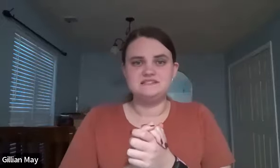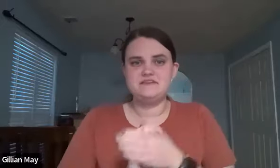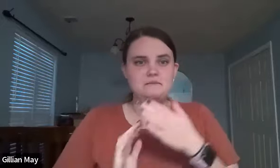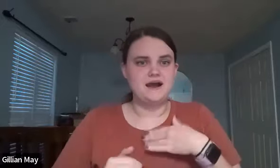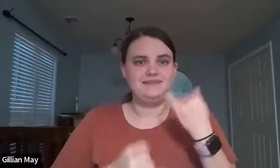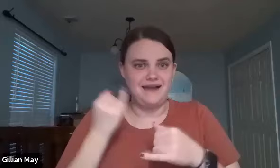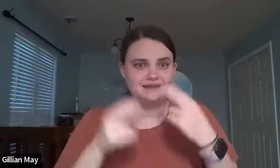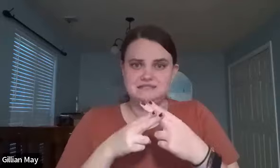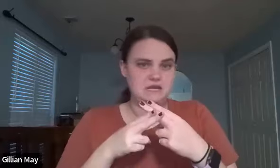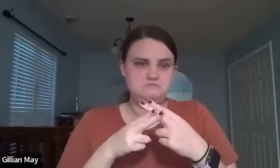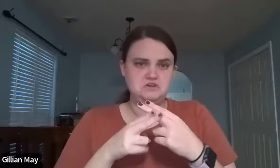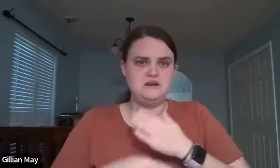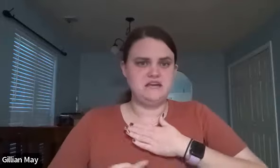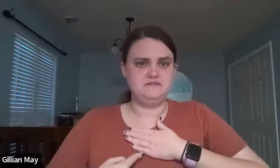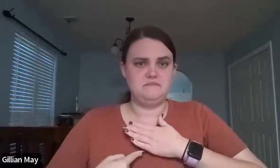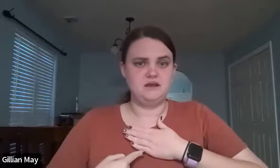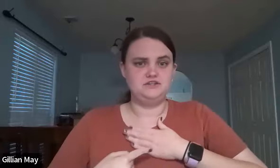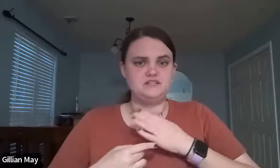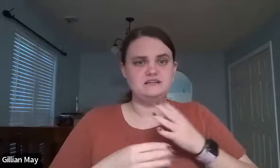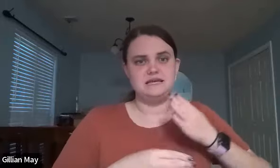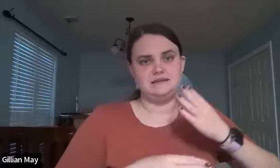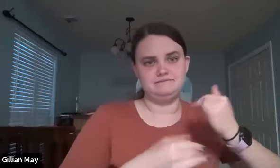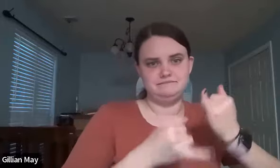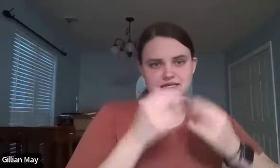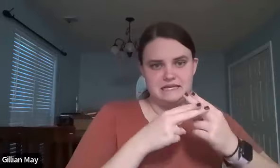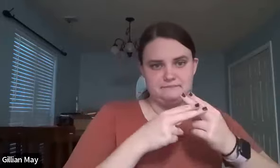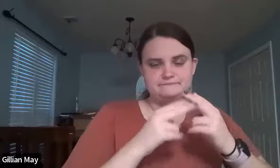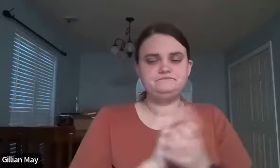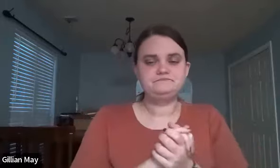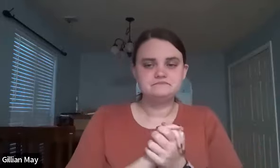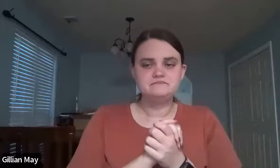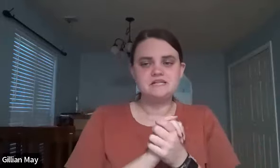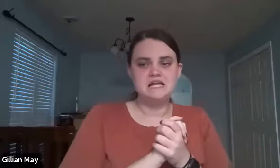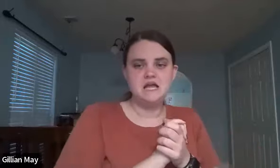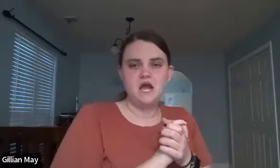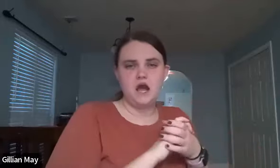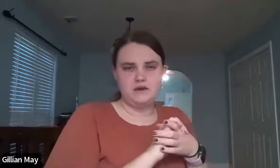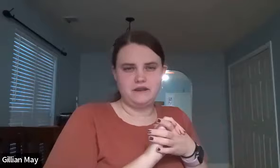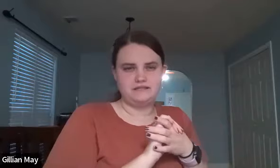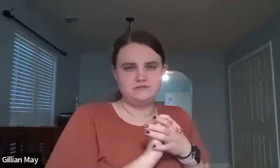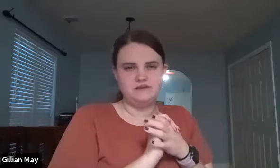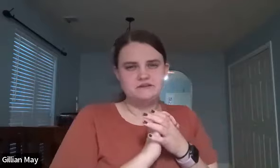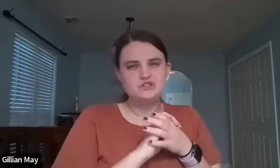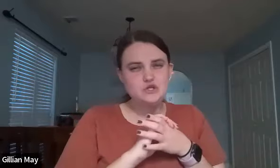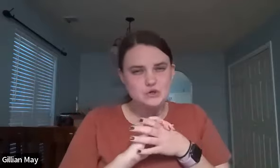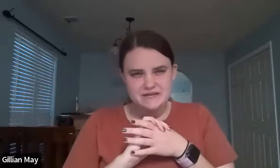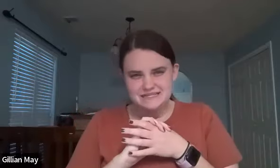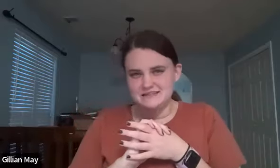say the my last name. You don't have to add the my. You just kind of say last name. All right. So we have about 2 minutes